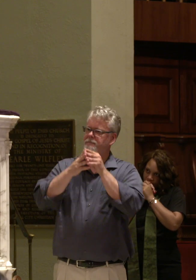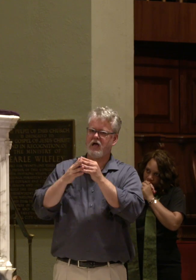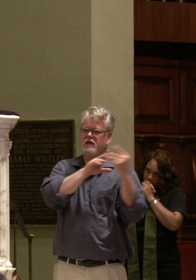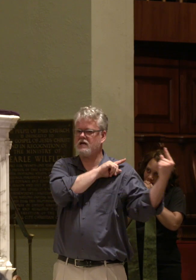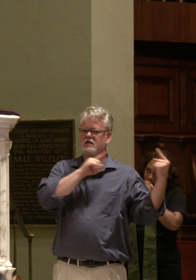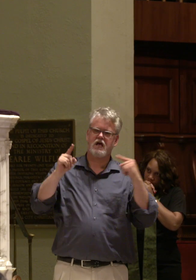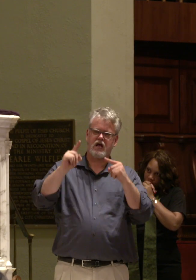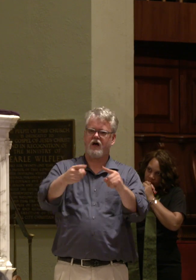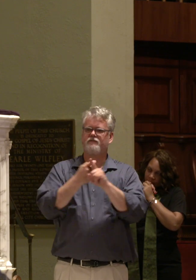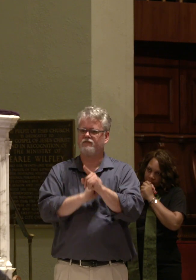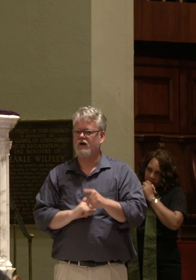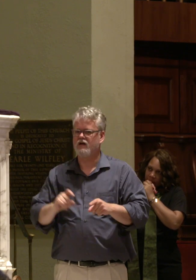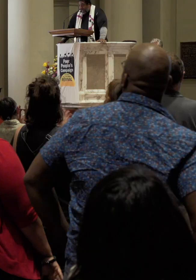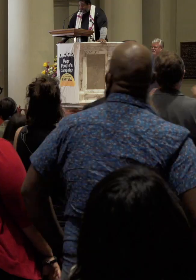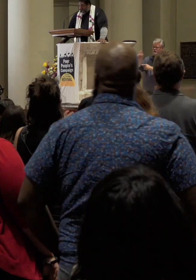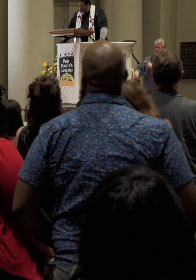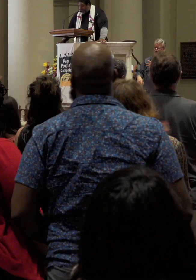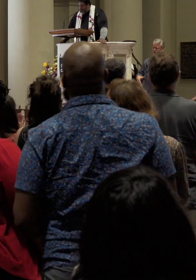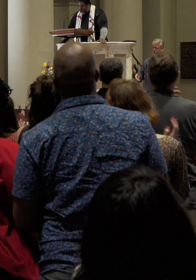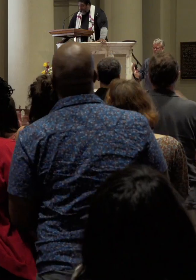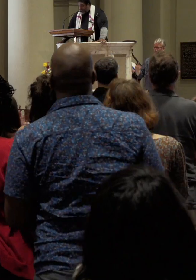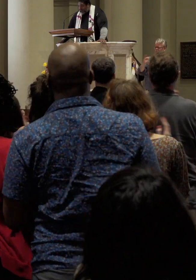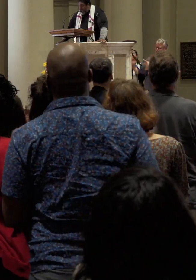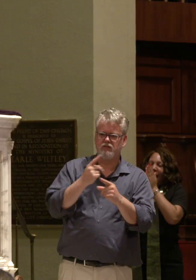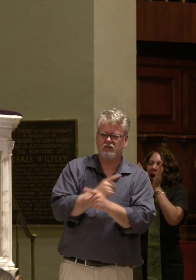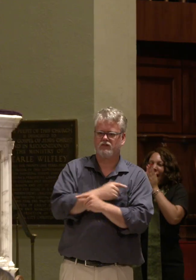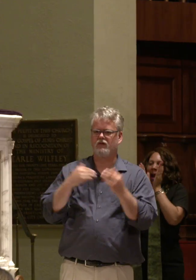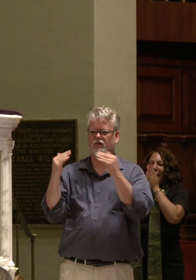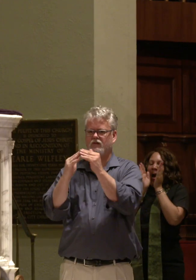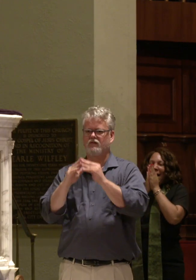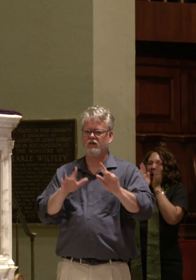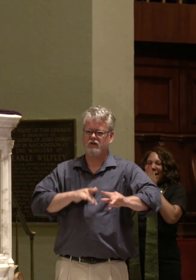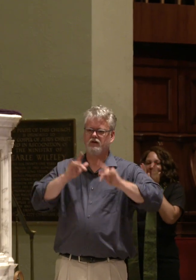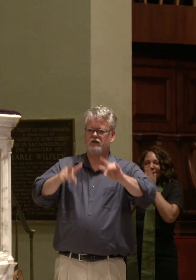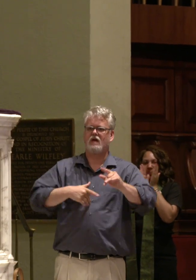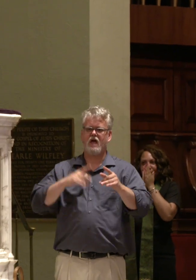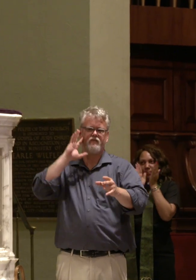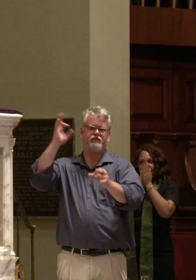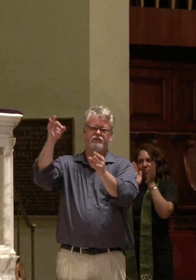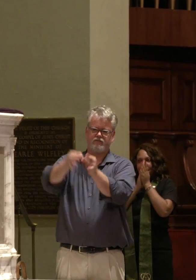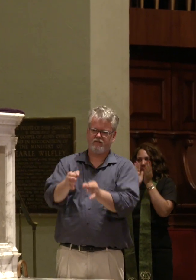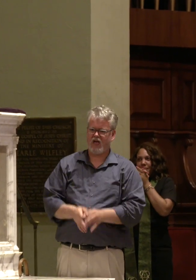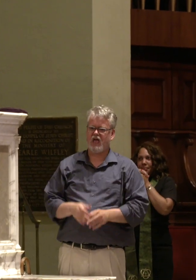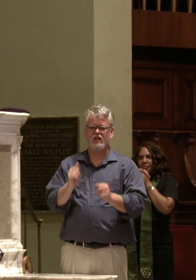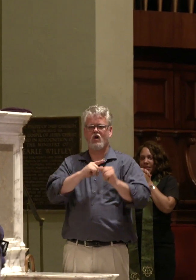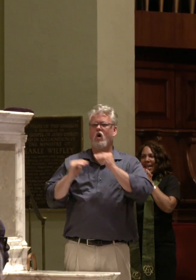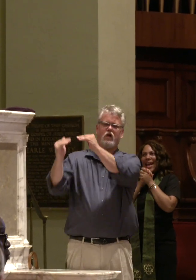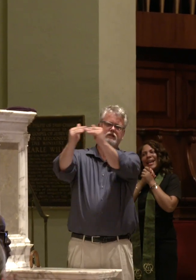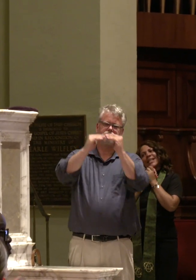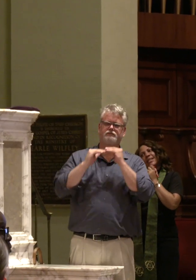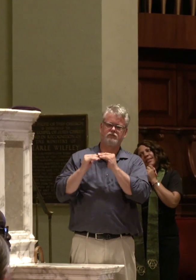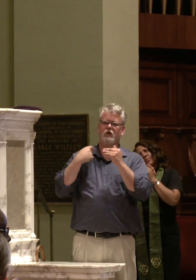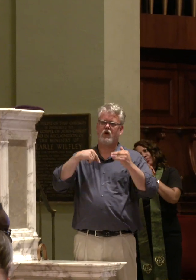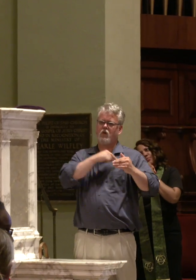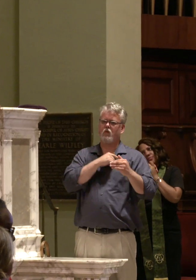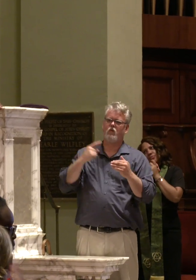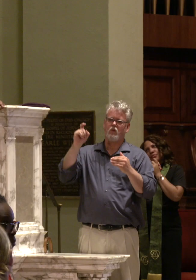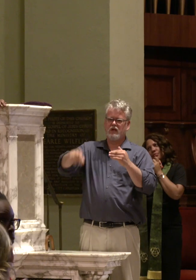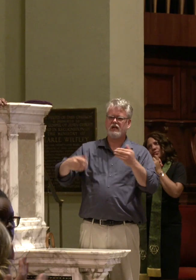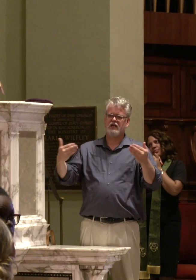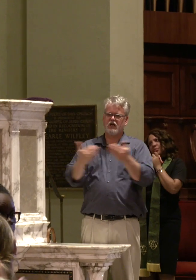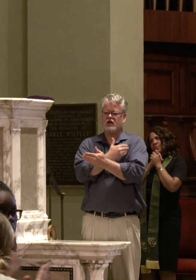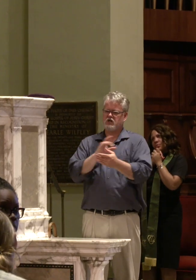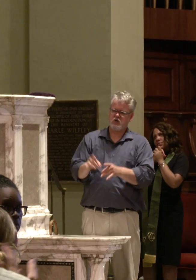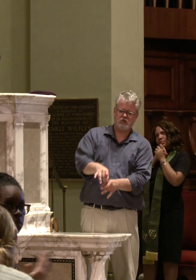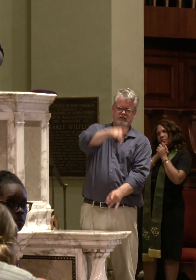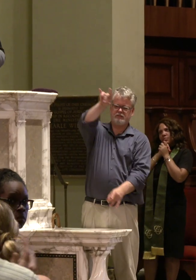of justice, the tongues of mercy, the tongues of grace, the tongues of everybody got a right to live. We need a new